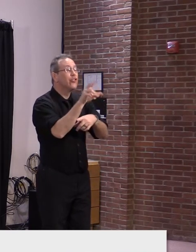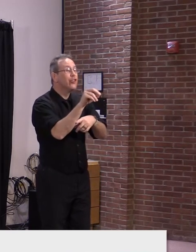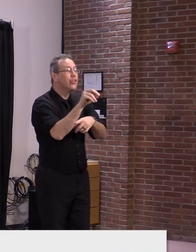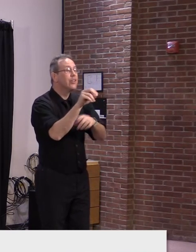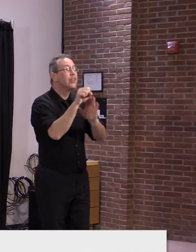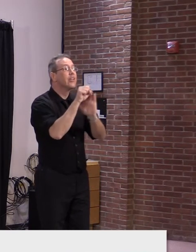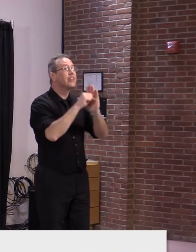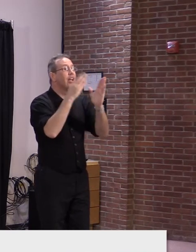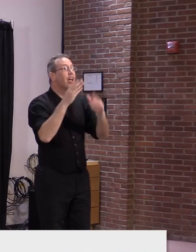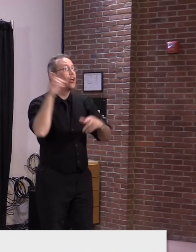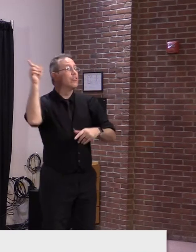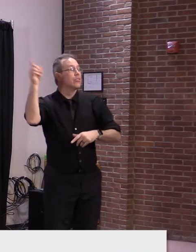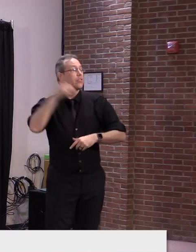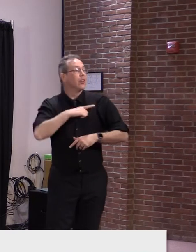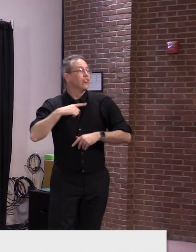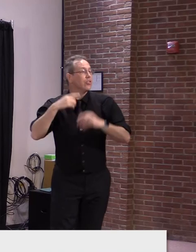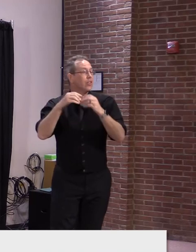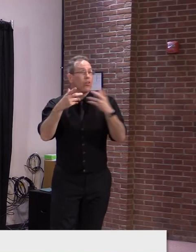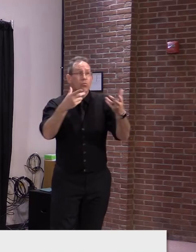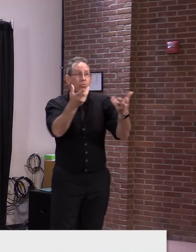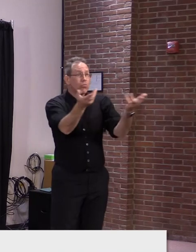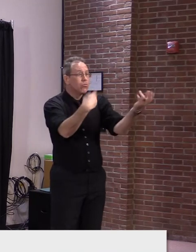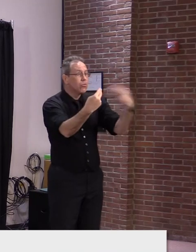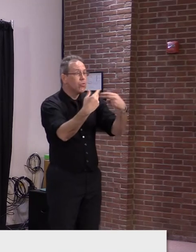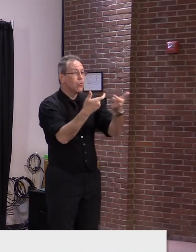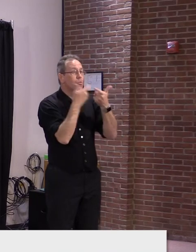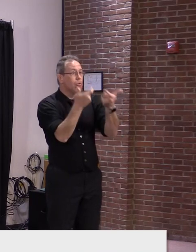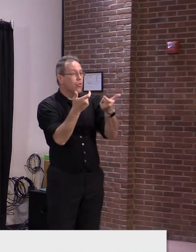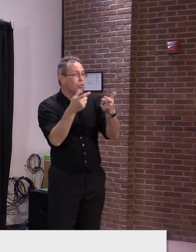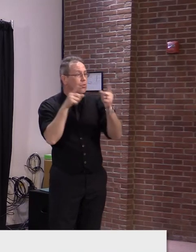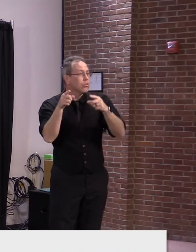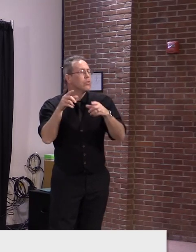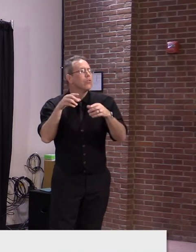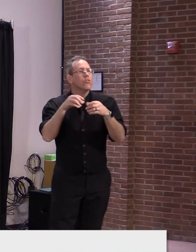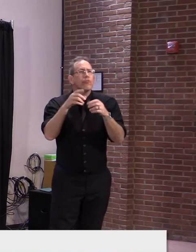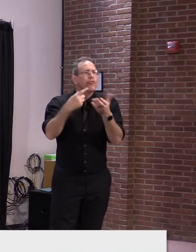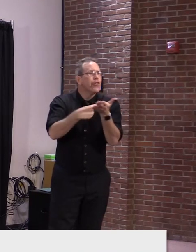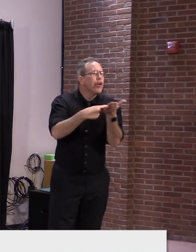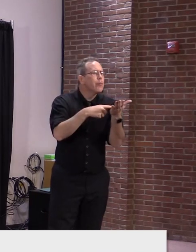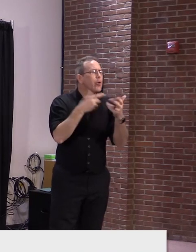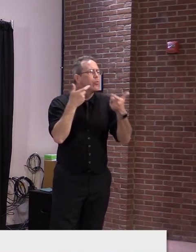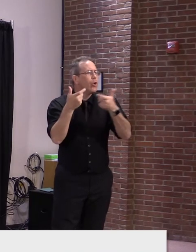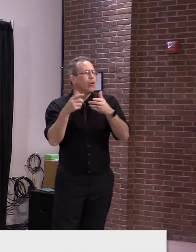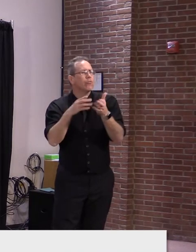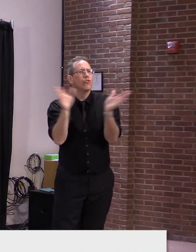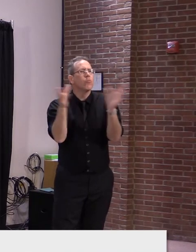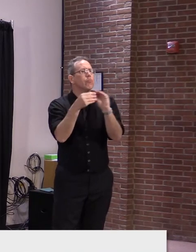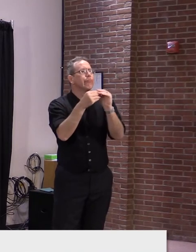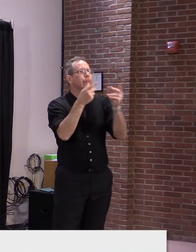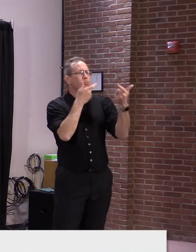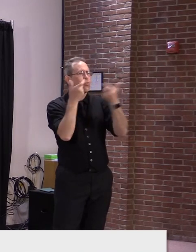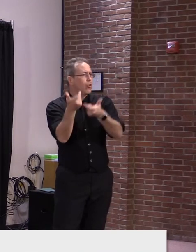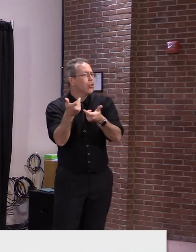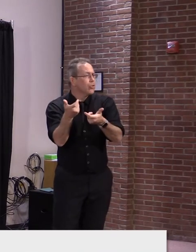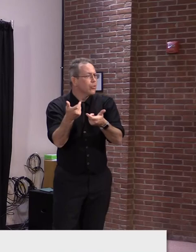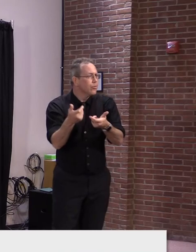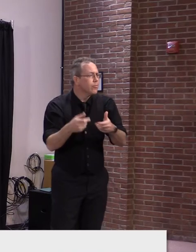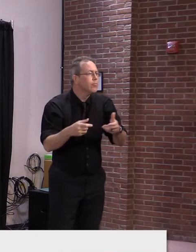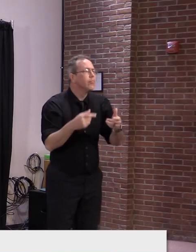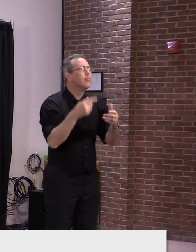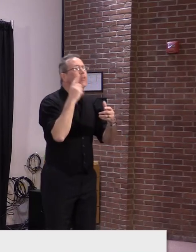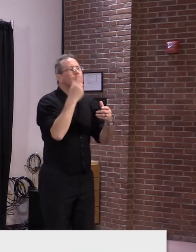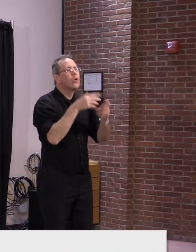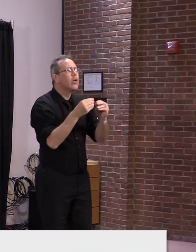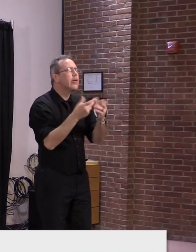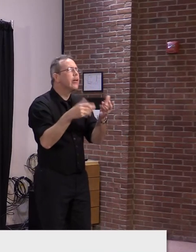I'll be joined by statewide office holders, lawmakers, faith leaders, members of the general public, and more for a vigil in